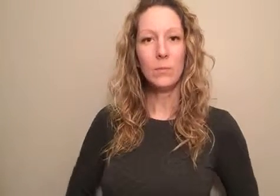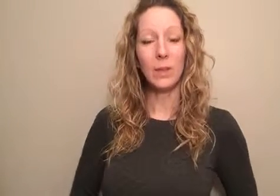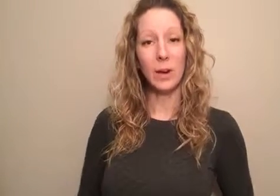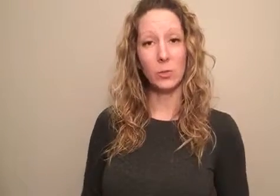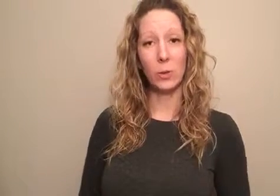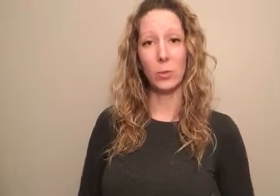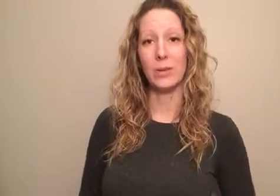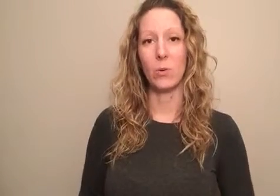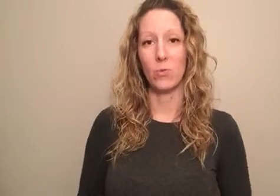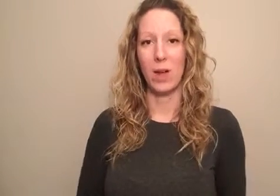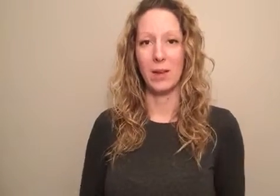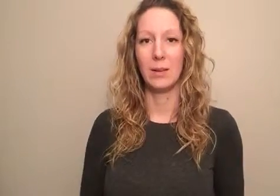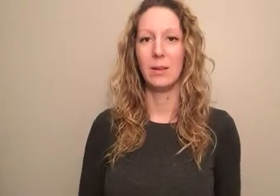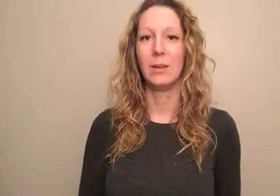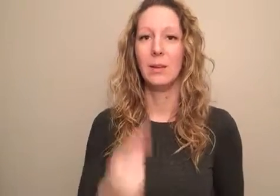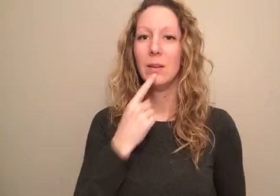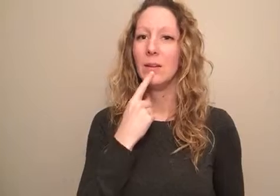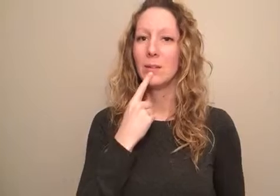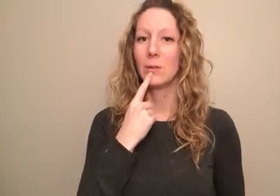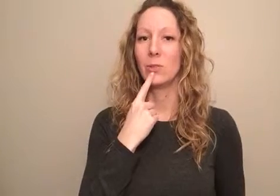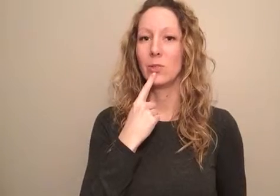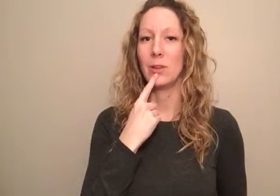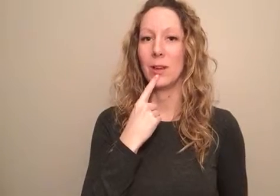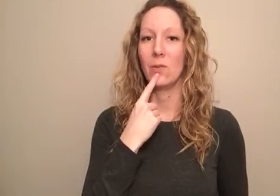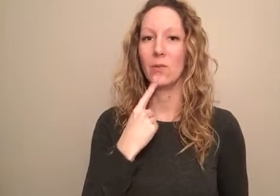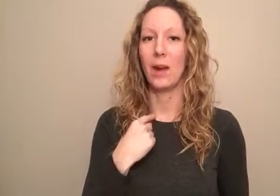The next word was red. Straight down, red,